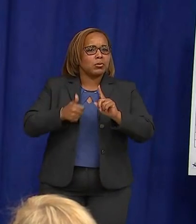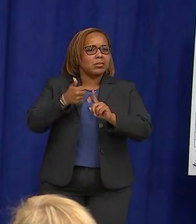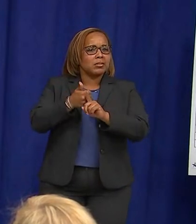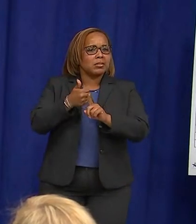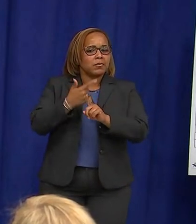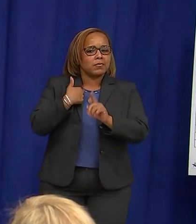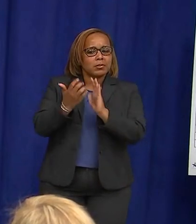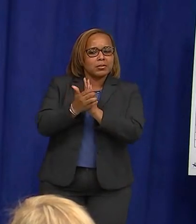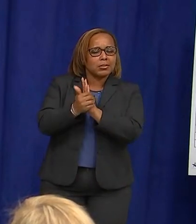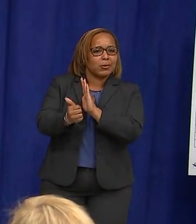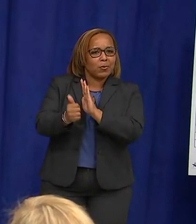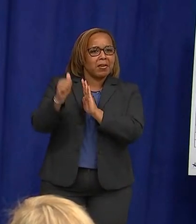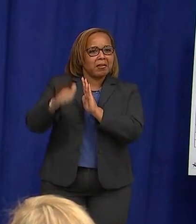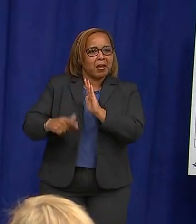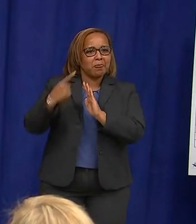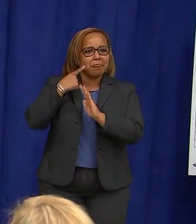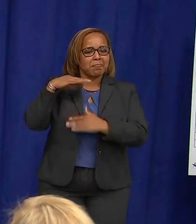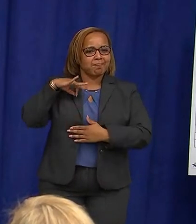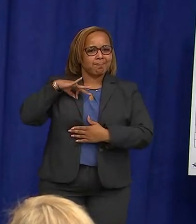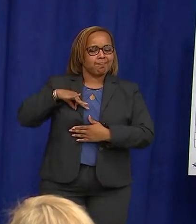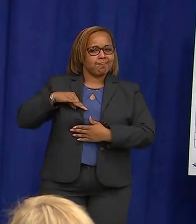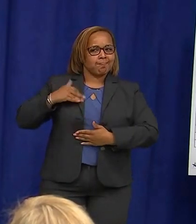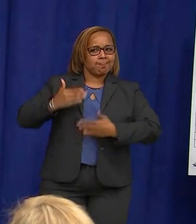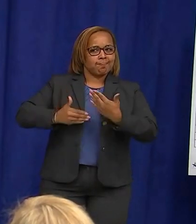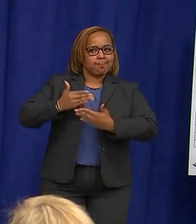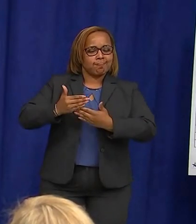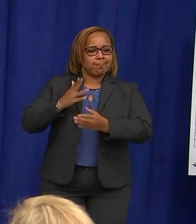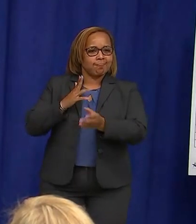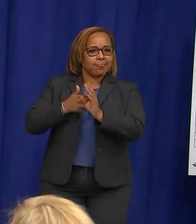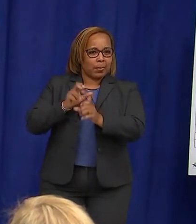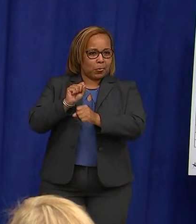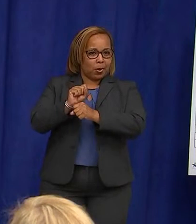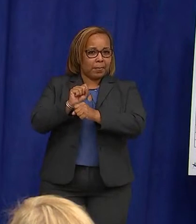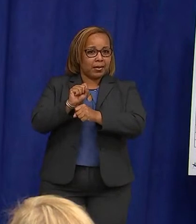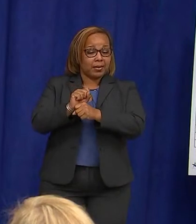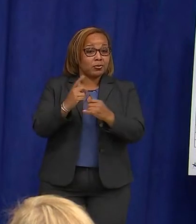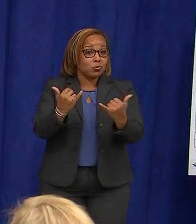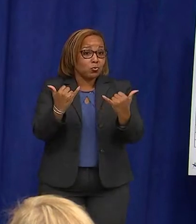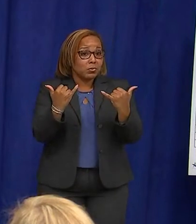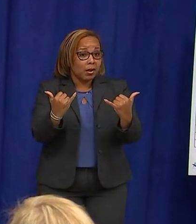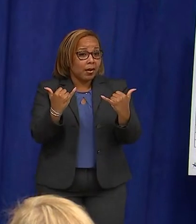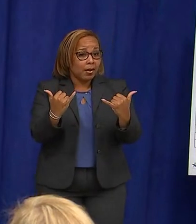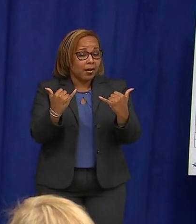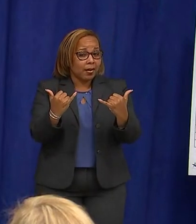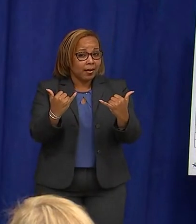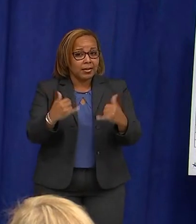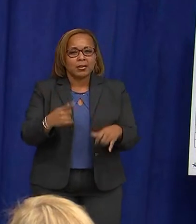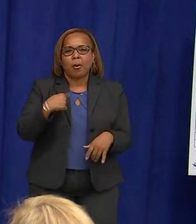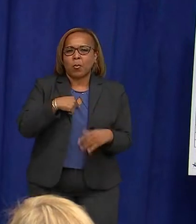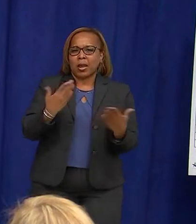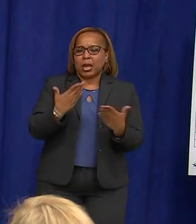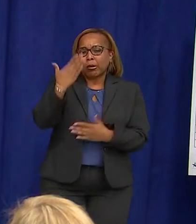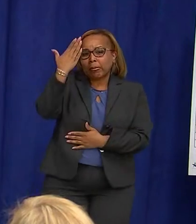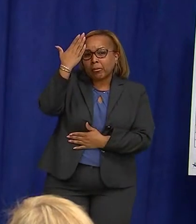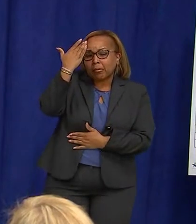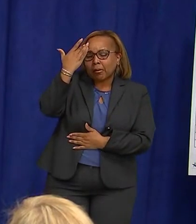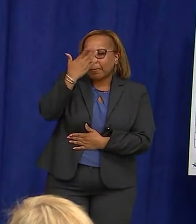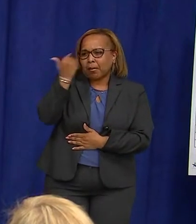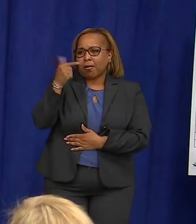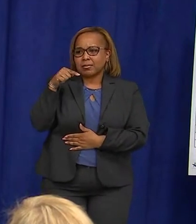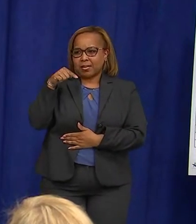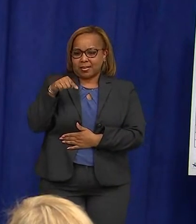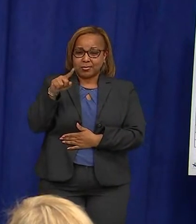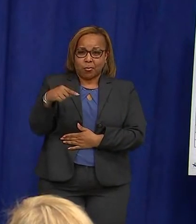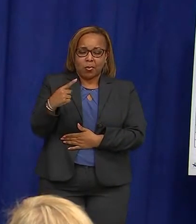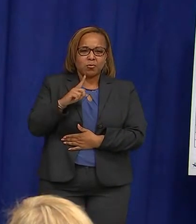get a skill that they can take with them and get employment. You know, today we're here because